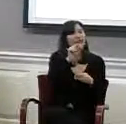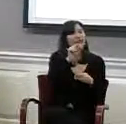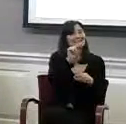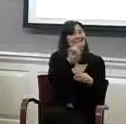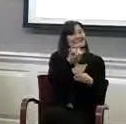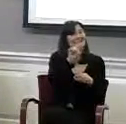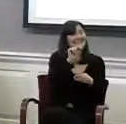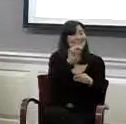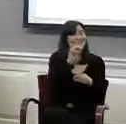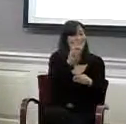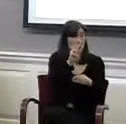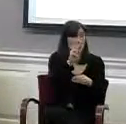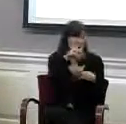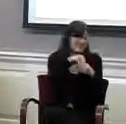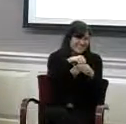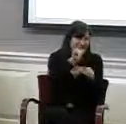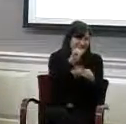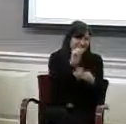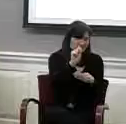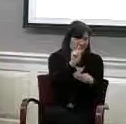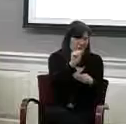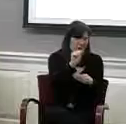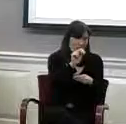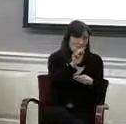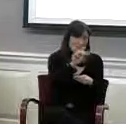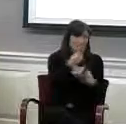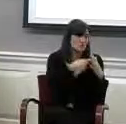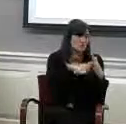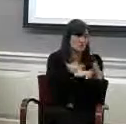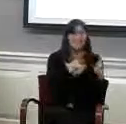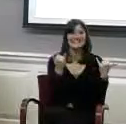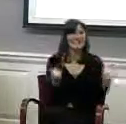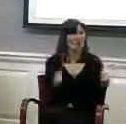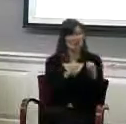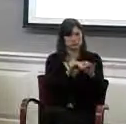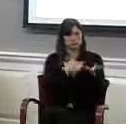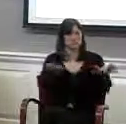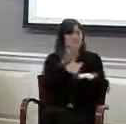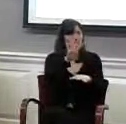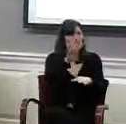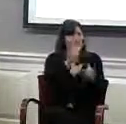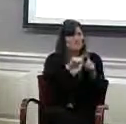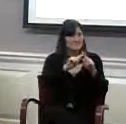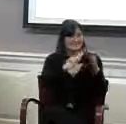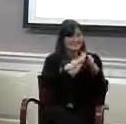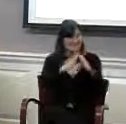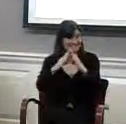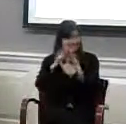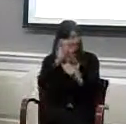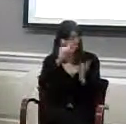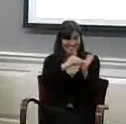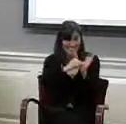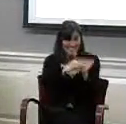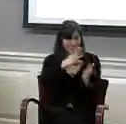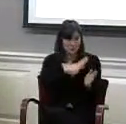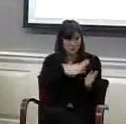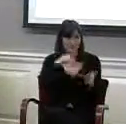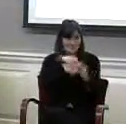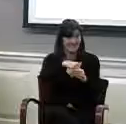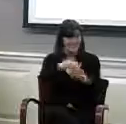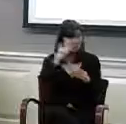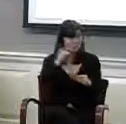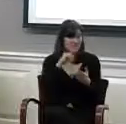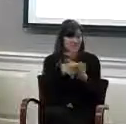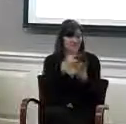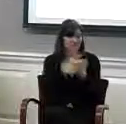for women has expanded to 40 cities in all regions of Turkey, and over 6,000 women have participated in the program. There's quite a bit of